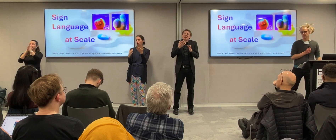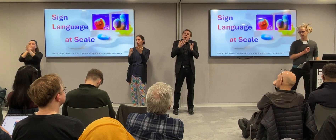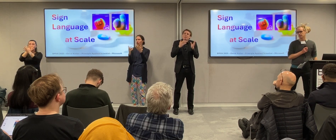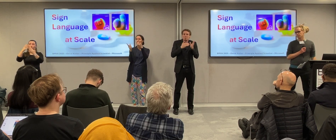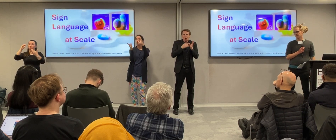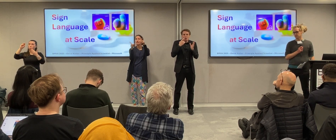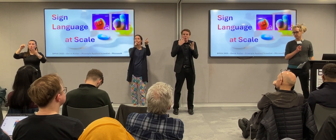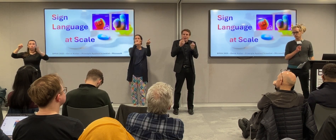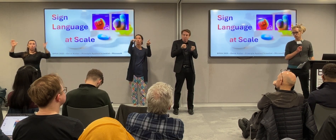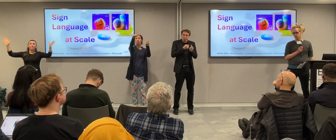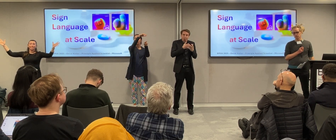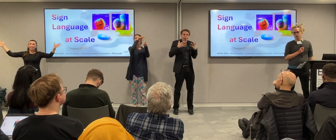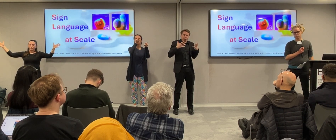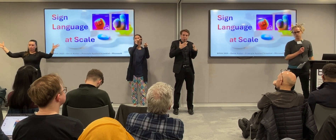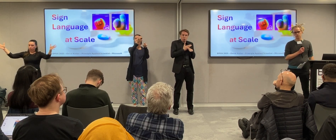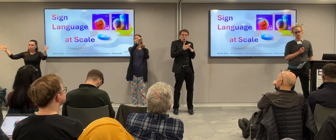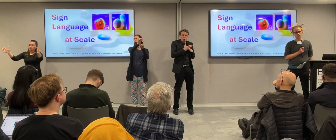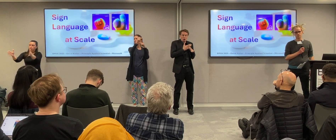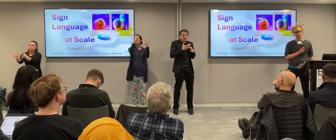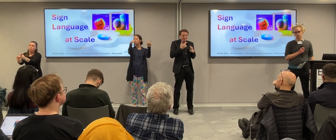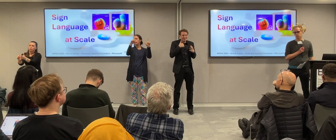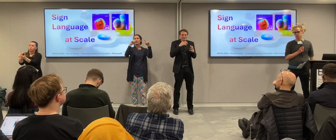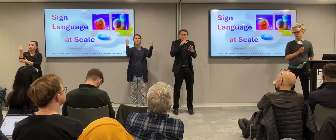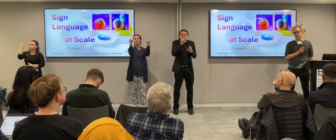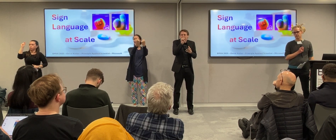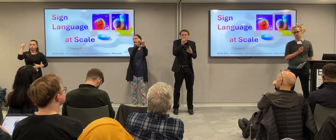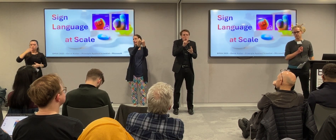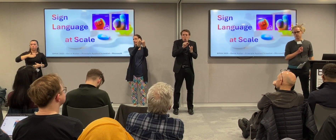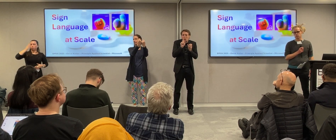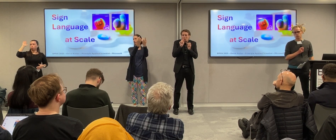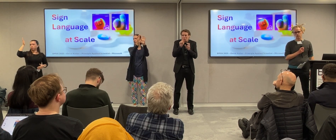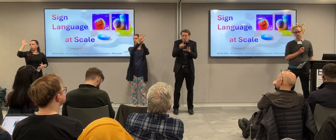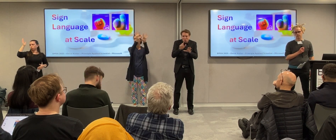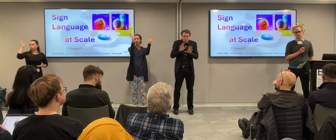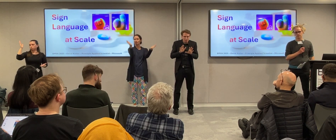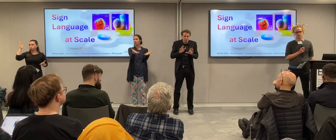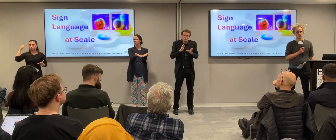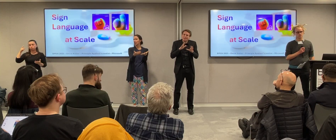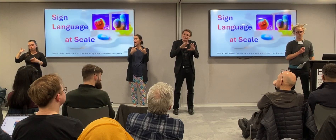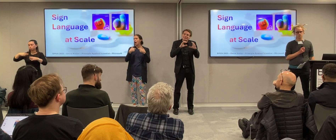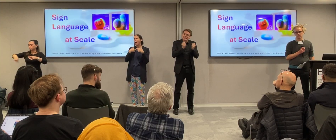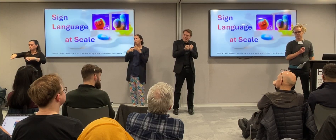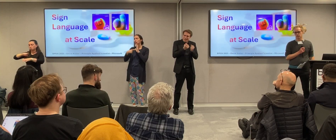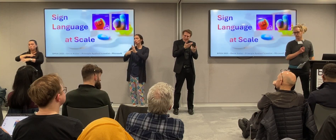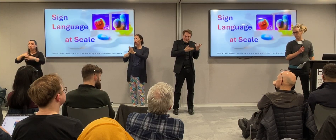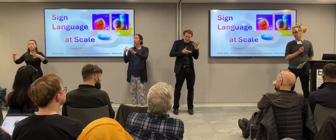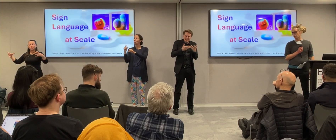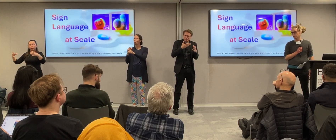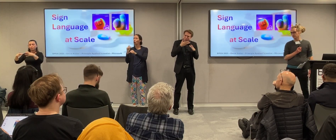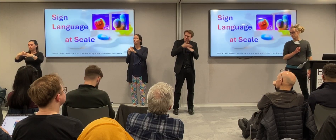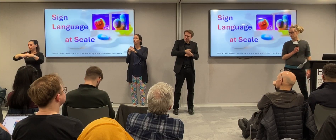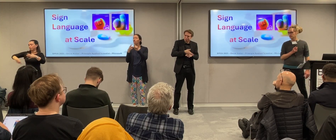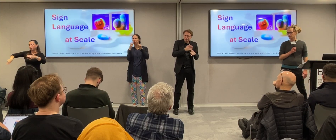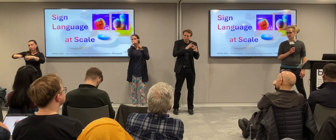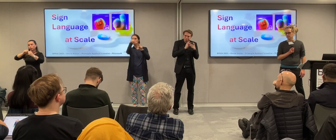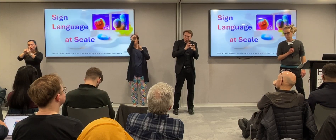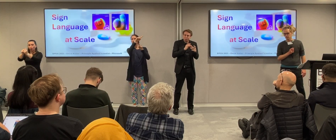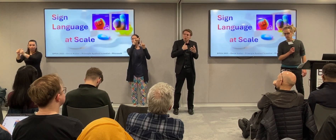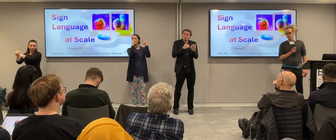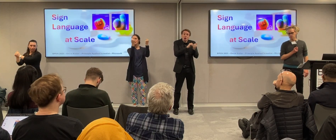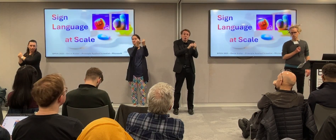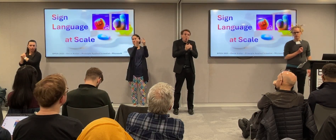Microsoft. It's a huge team effort. I'm representing work that is done by a lot of my colleagues,